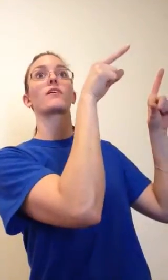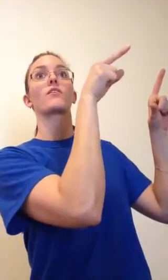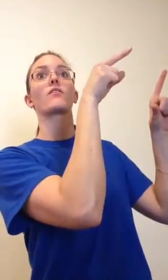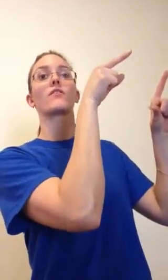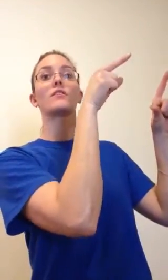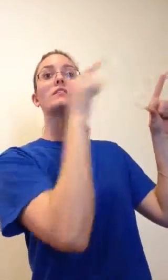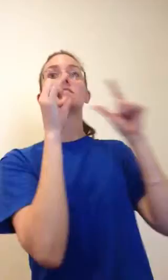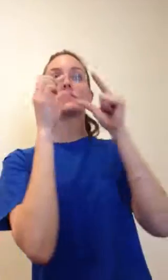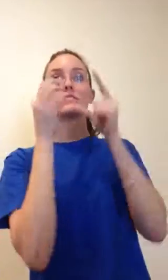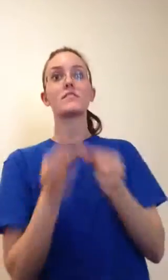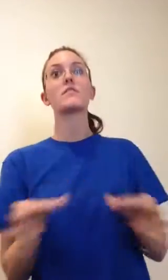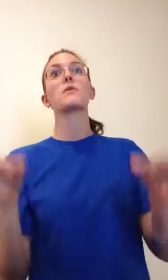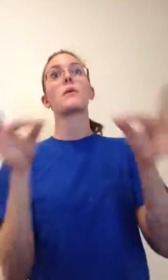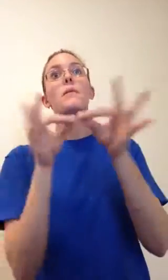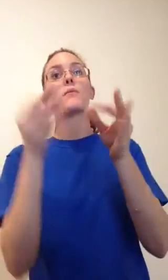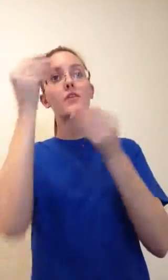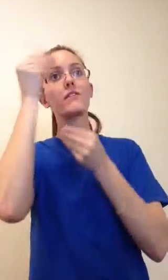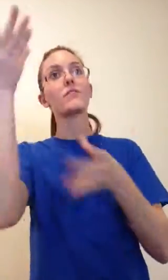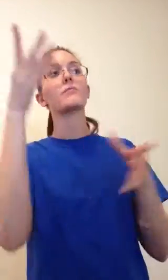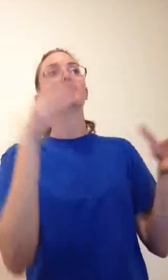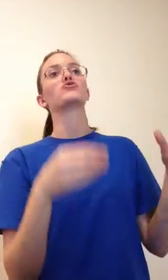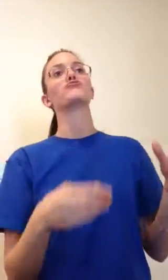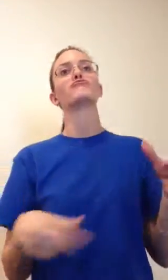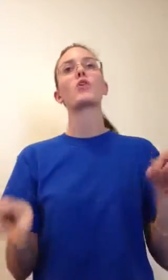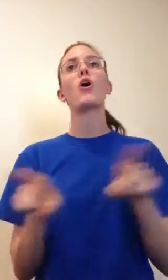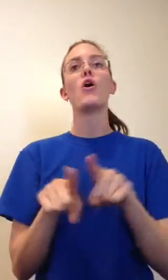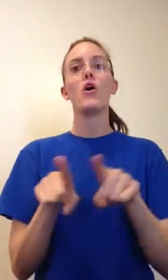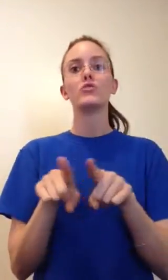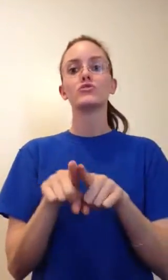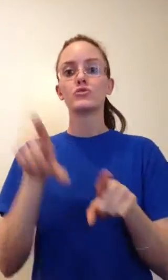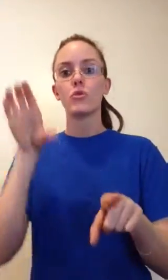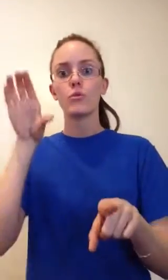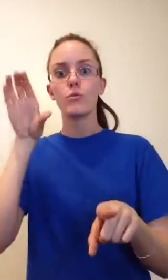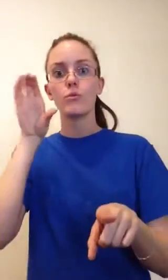Definitely would put pictures on there to make it more friendly and attractive.